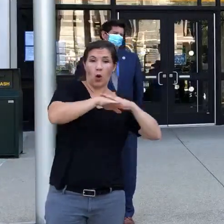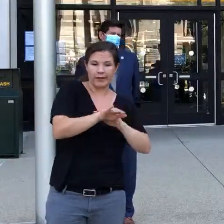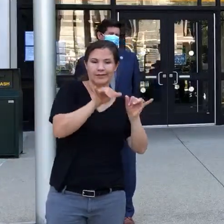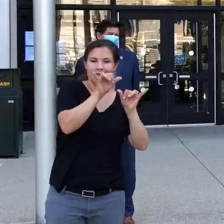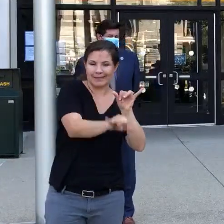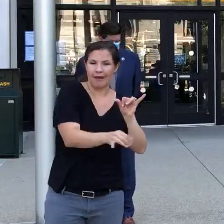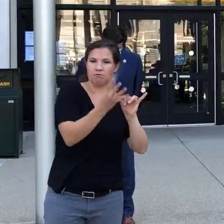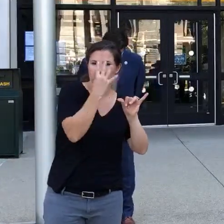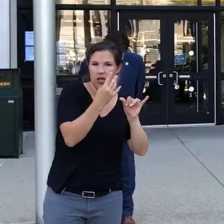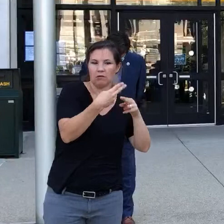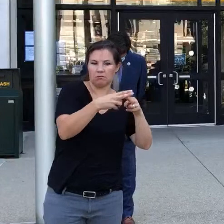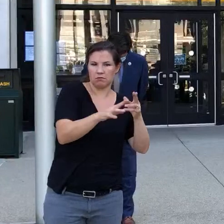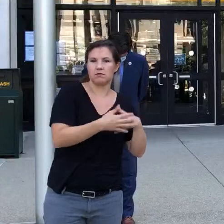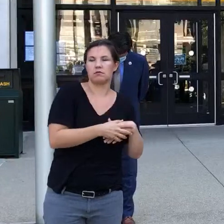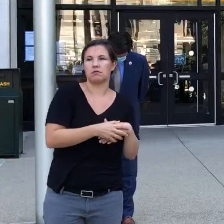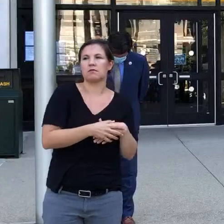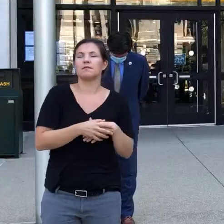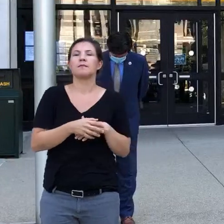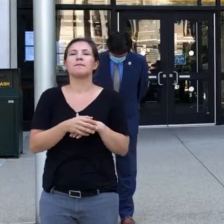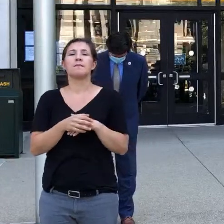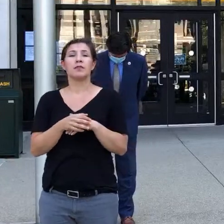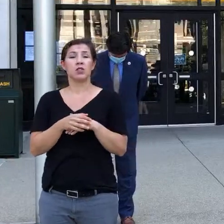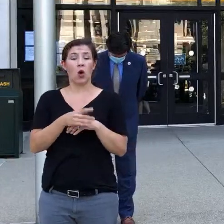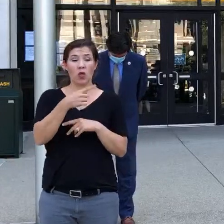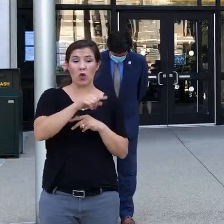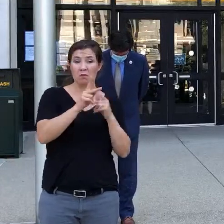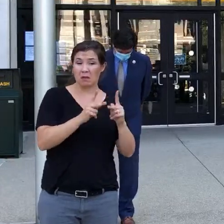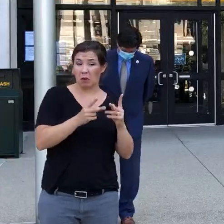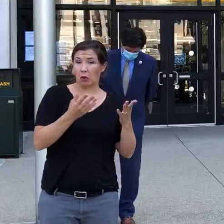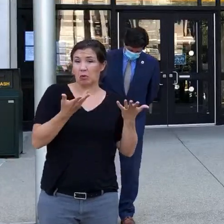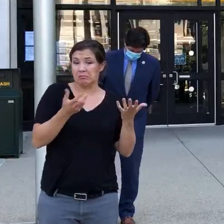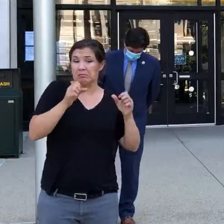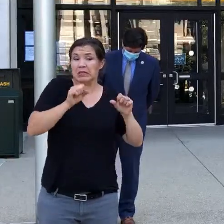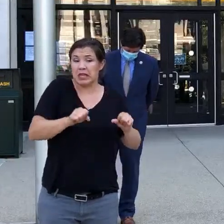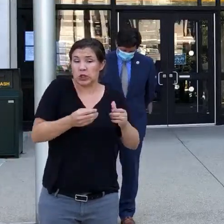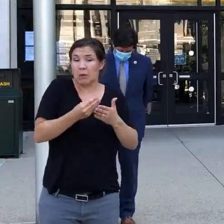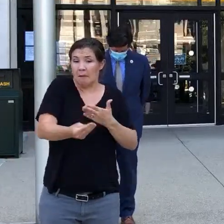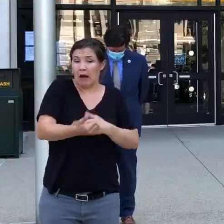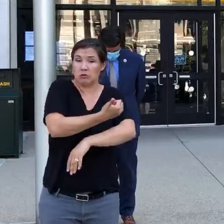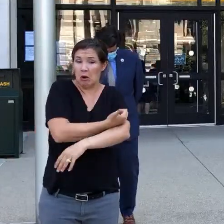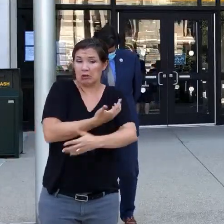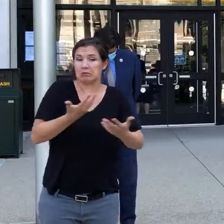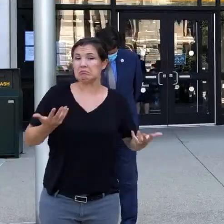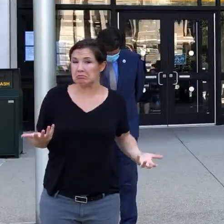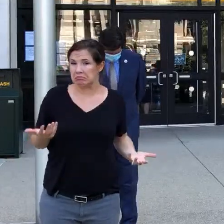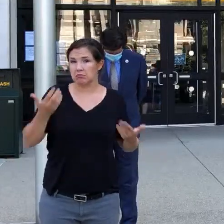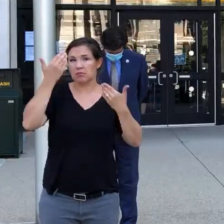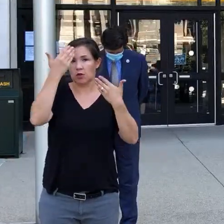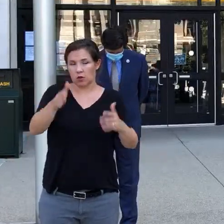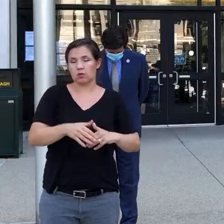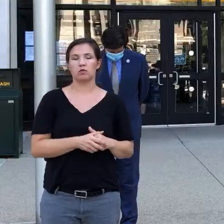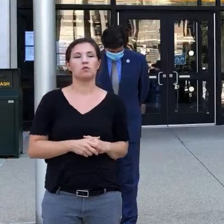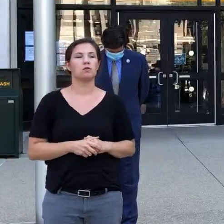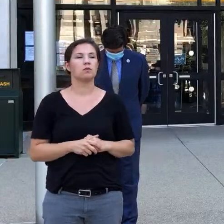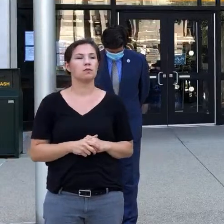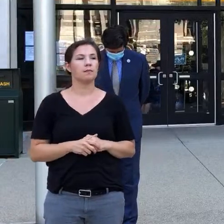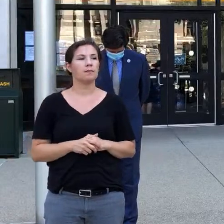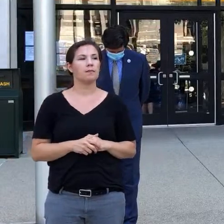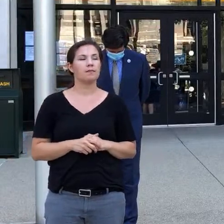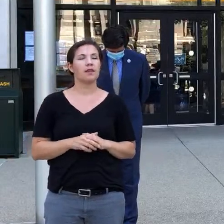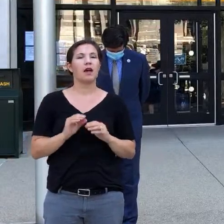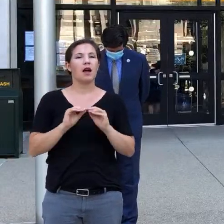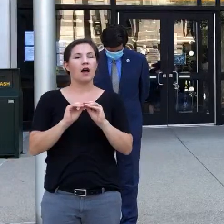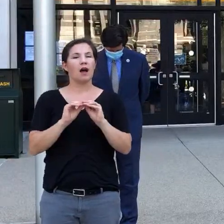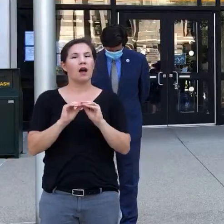potential people who are going to be buying drugs? Dave, that I don't definitively know. But obviously, if you have